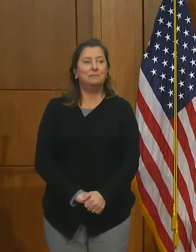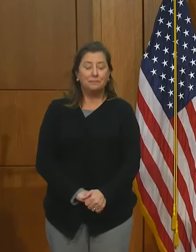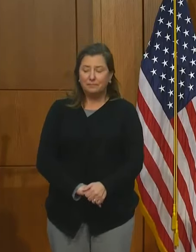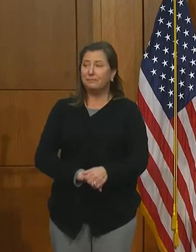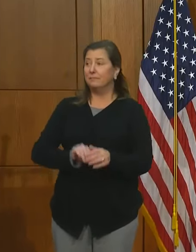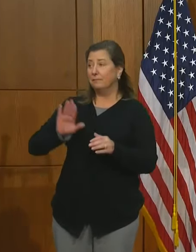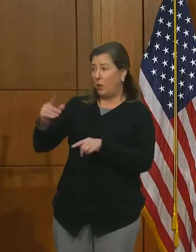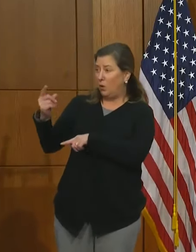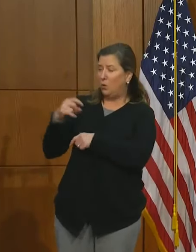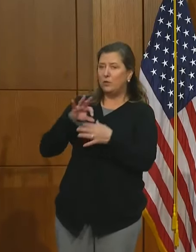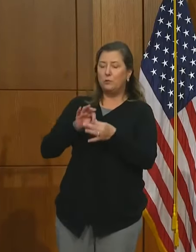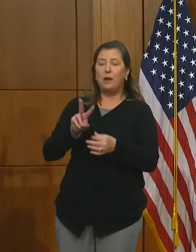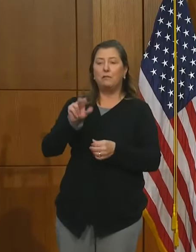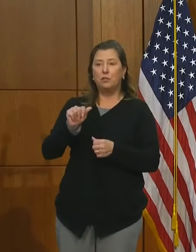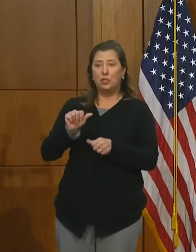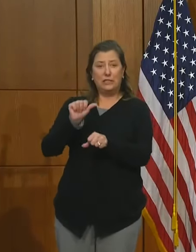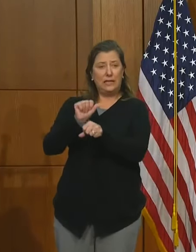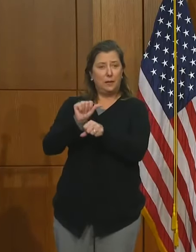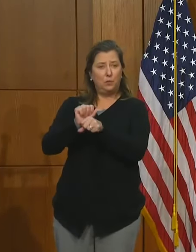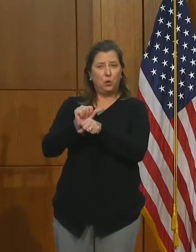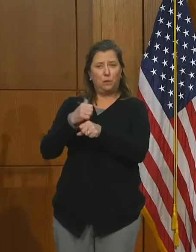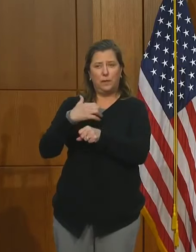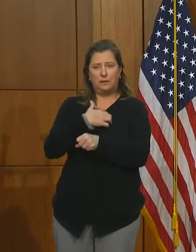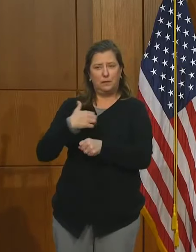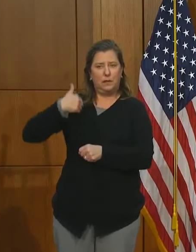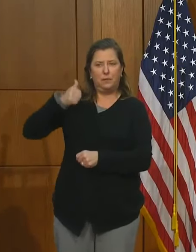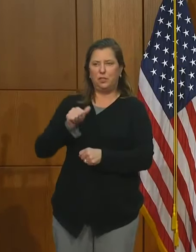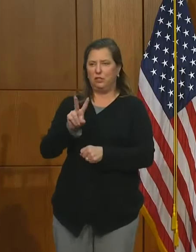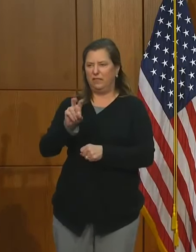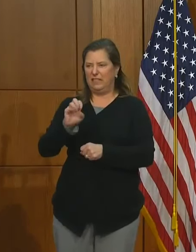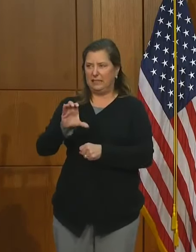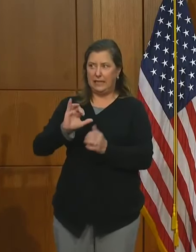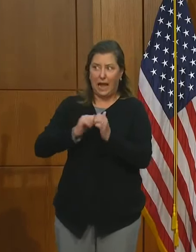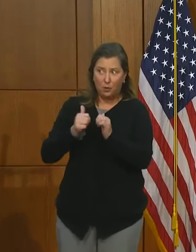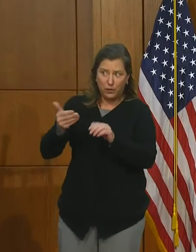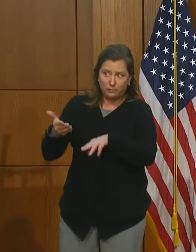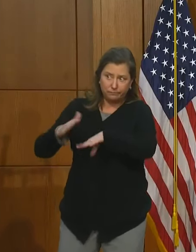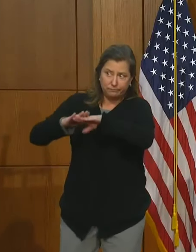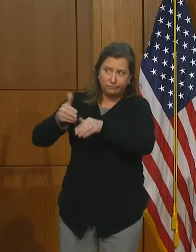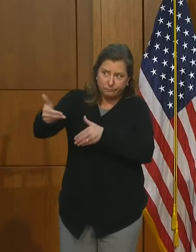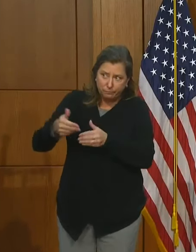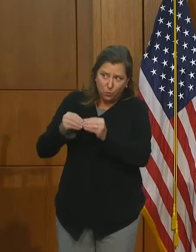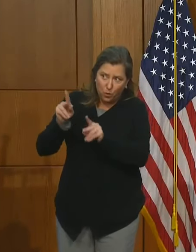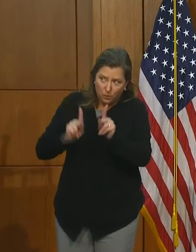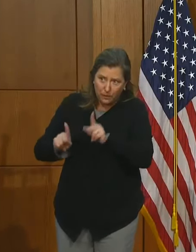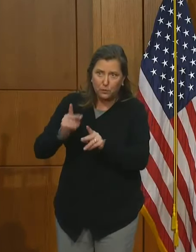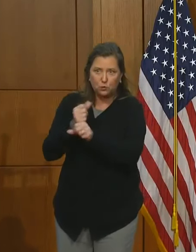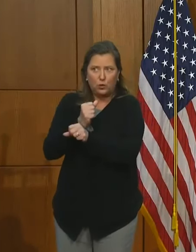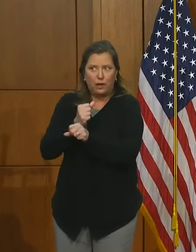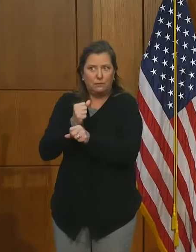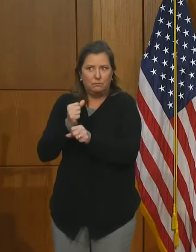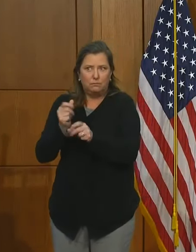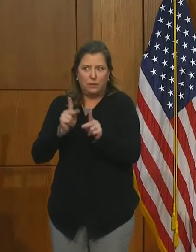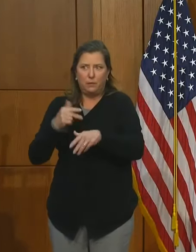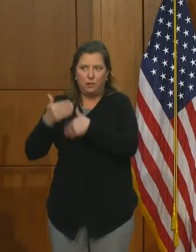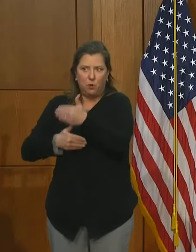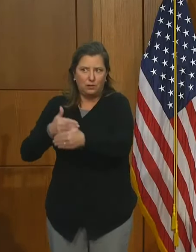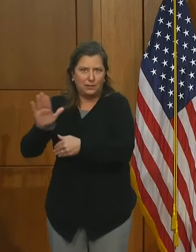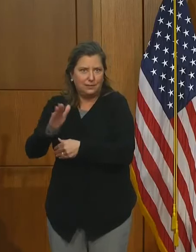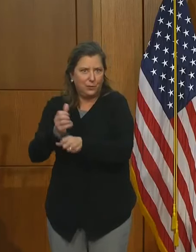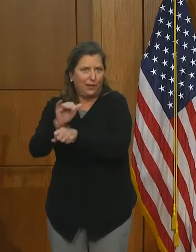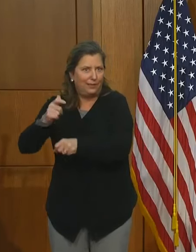Great. The question is about the Virginia Employment Commission and what we've done to increase staff to make sure that everyone can get their particular benefits. We've